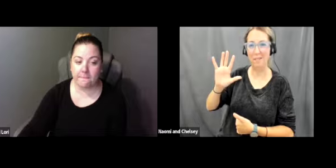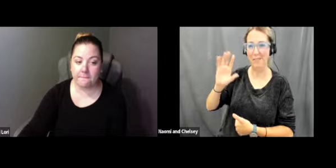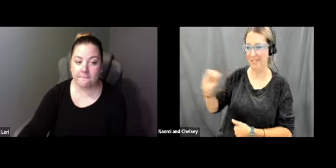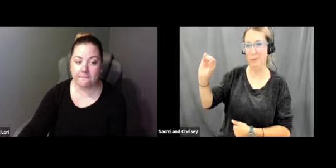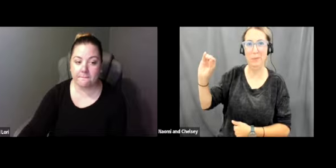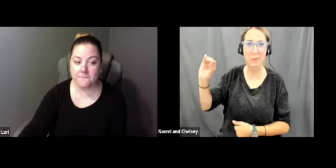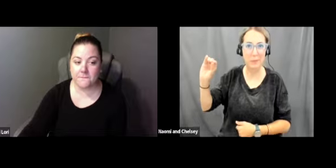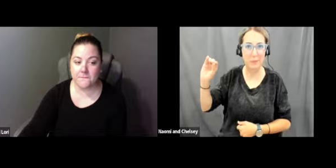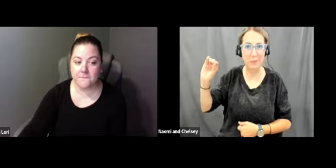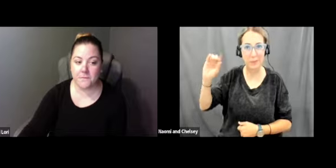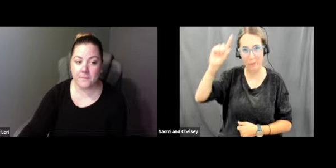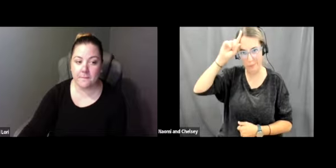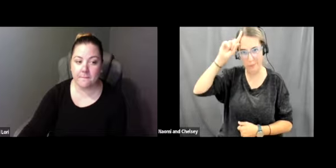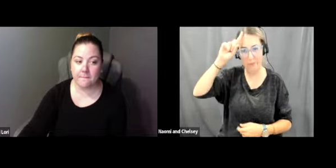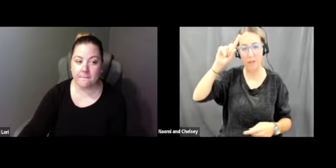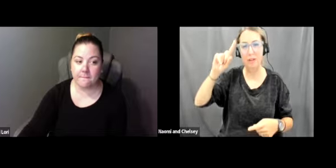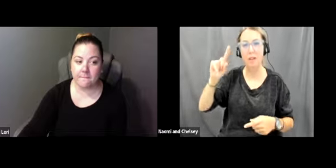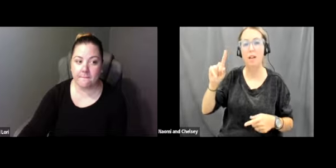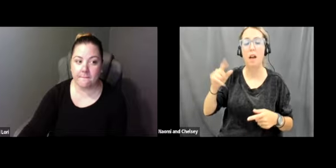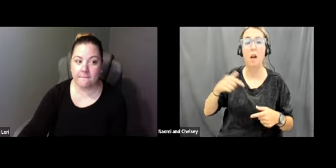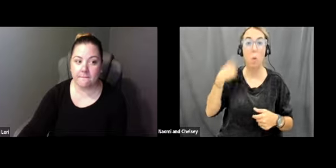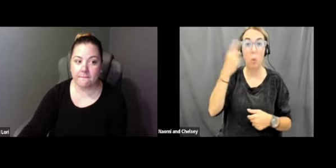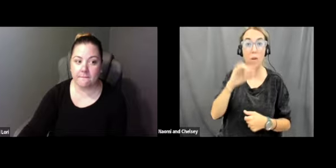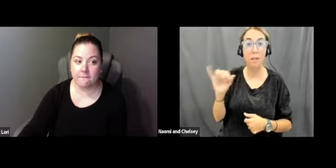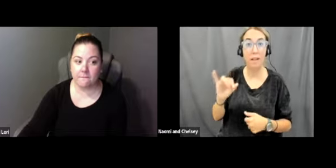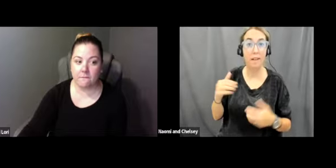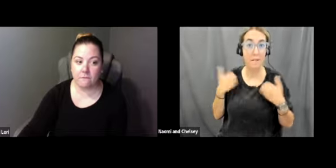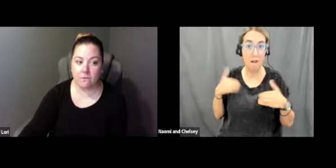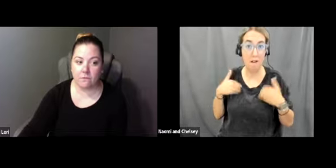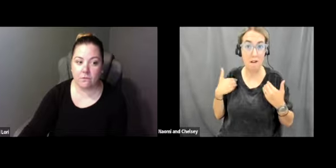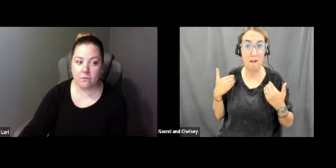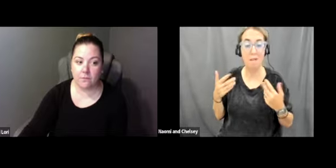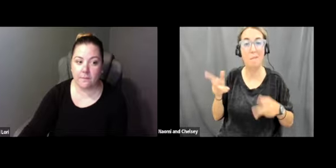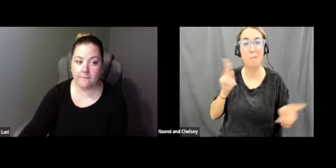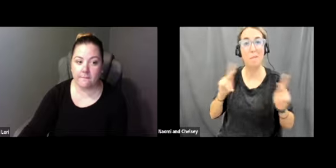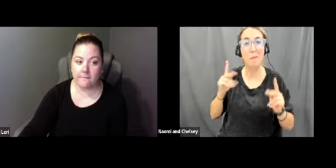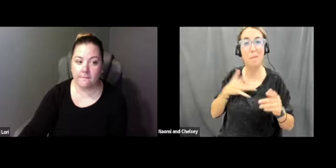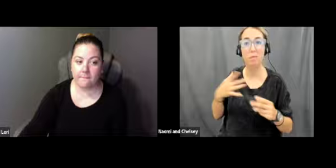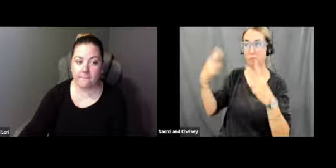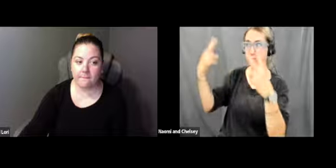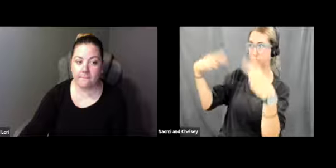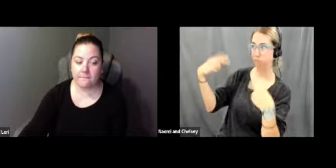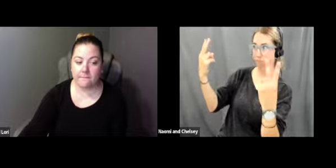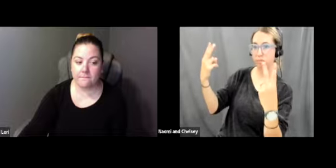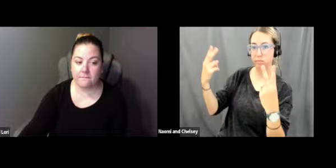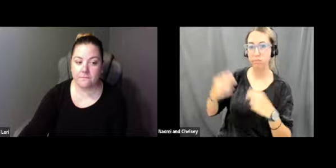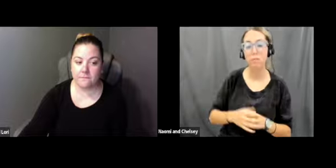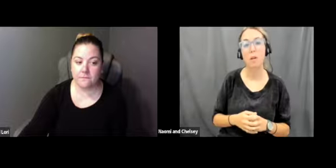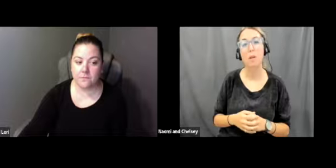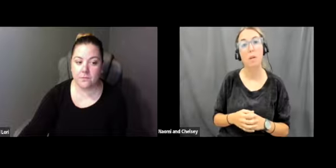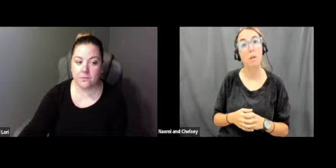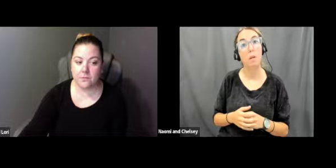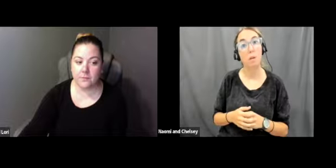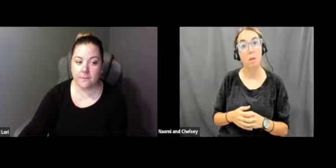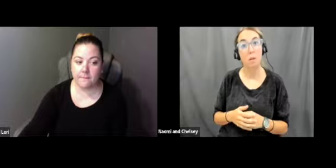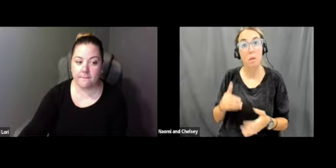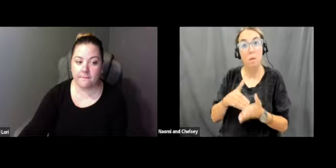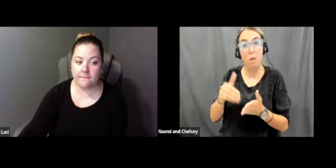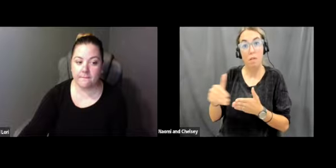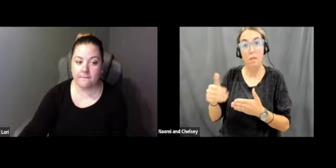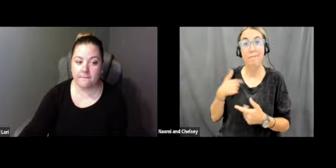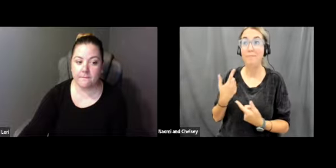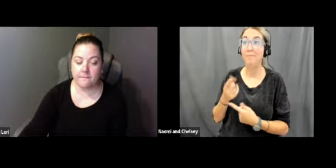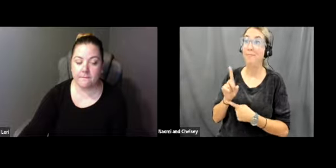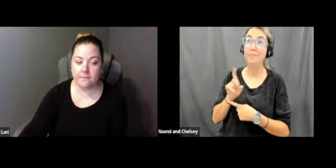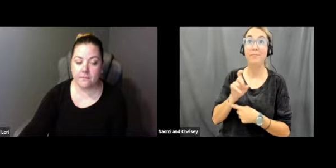way younger than I am, I guess, just based on how I look. And so I have had so many times when people look at me and